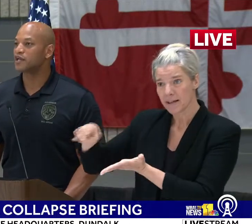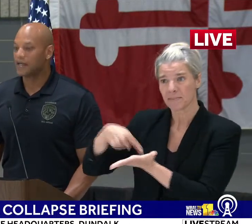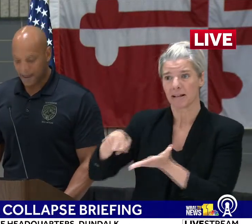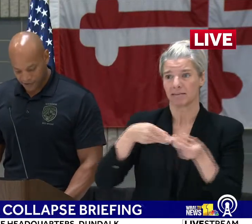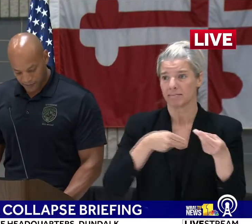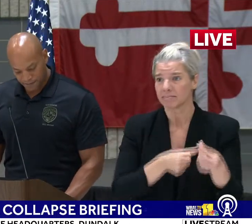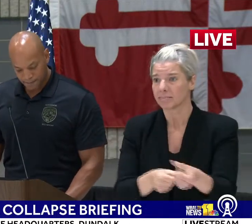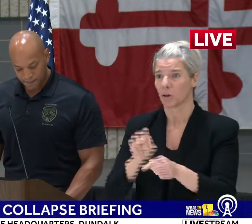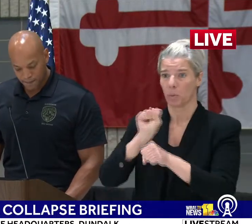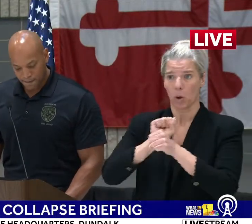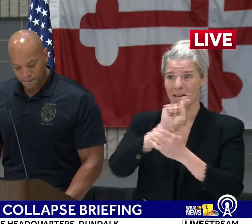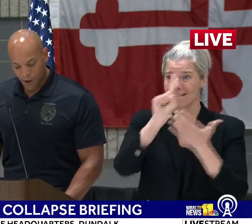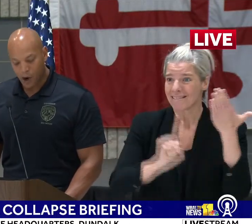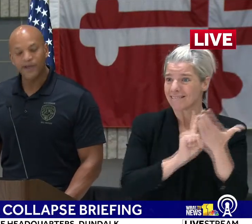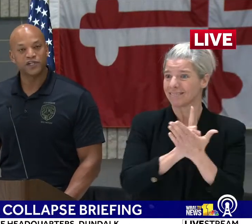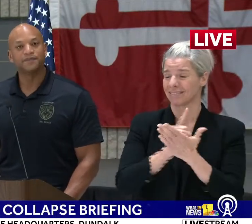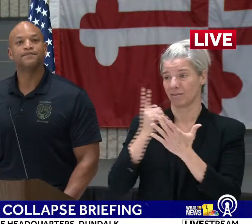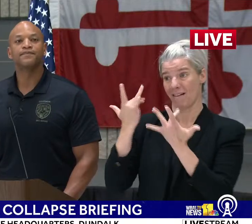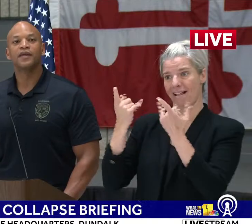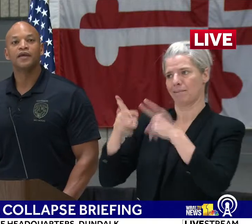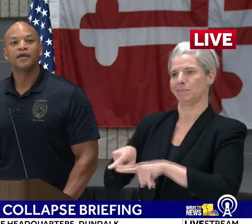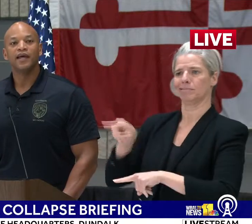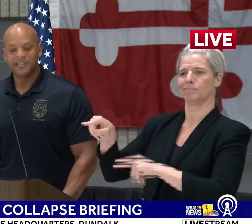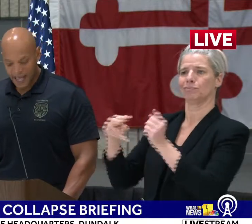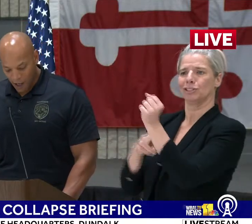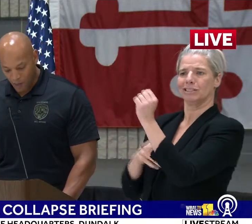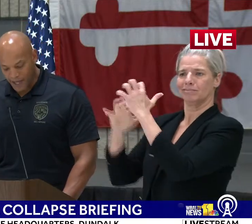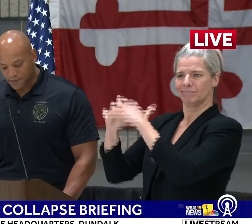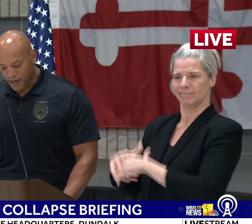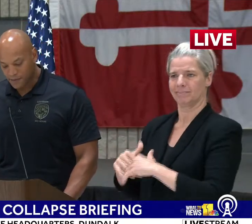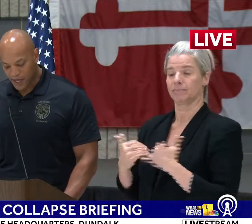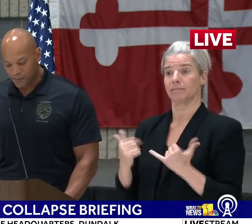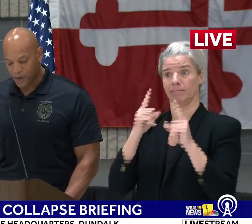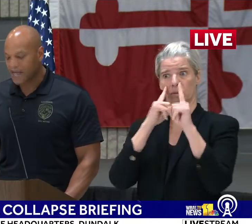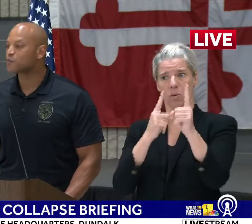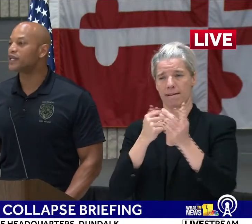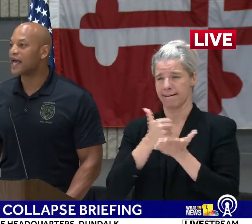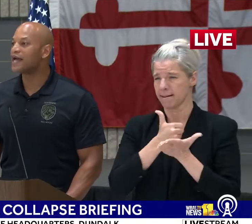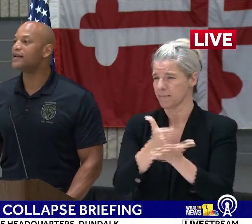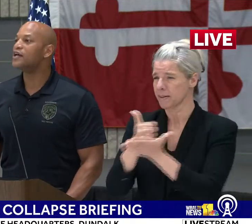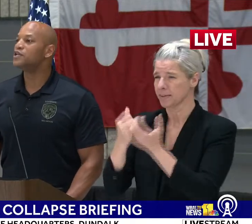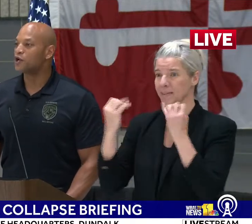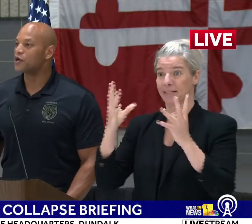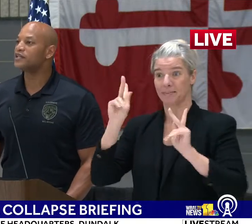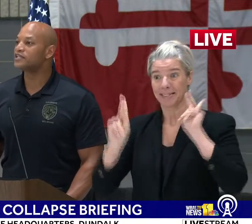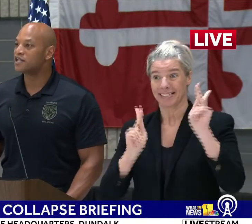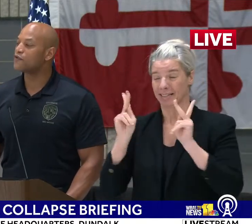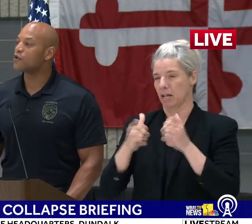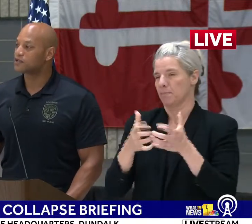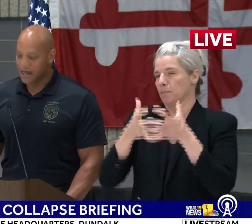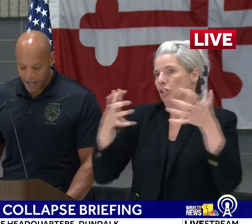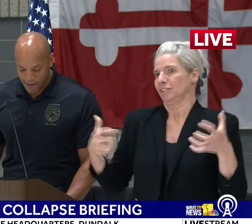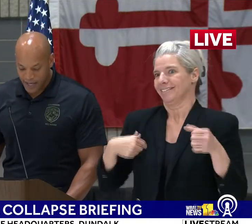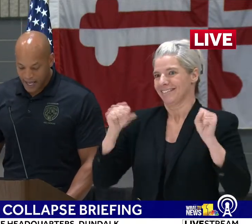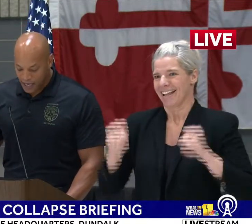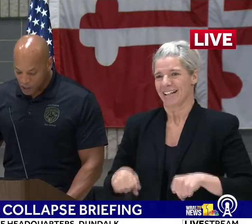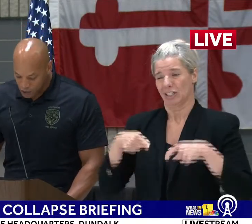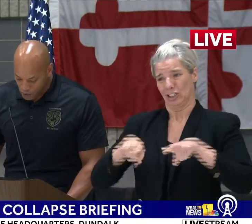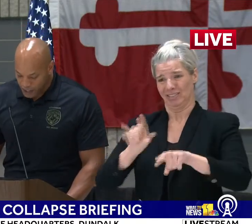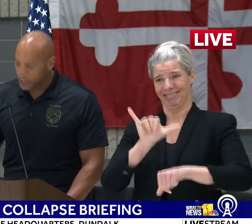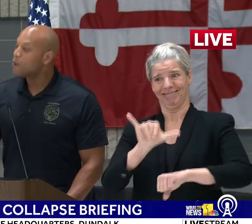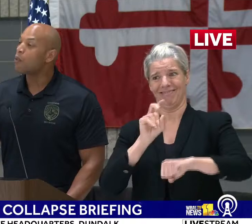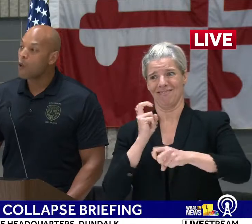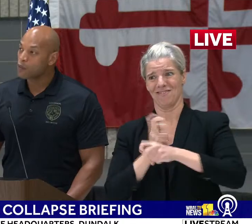the Key Bridge collapse. Our mission is to help as many people as we can during this difficult